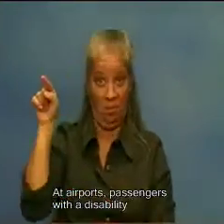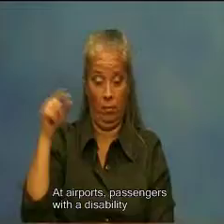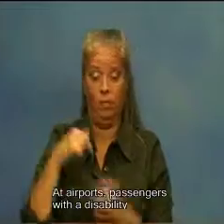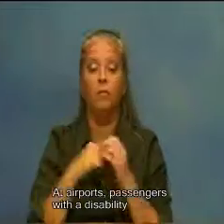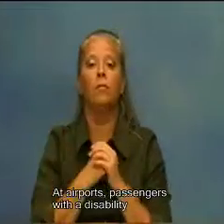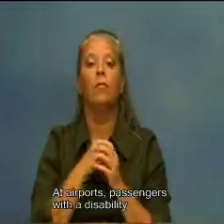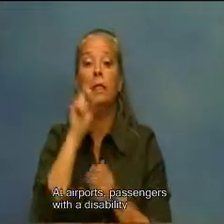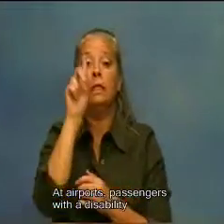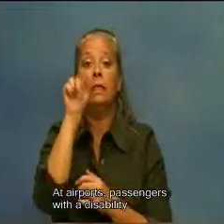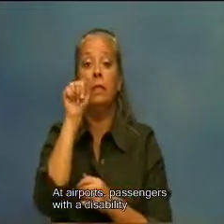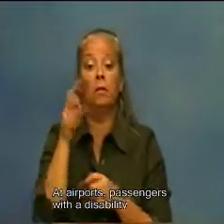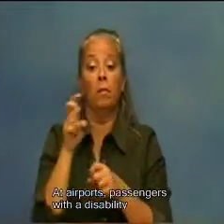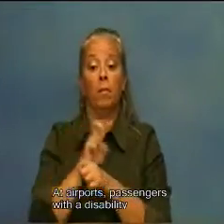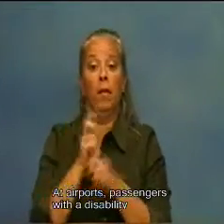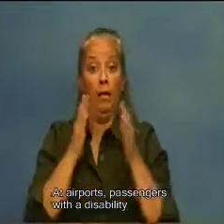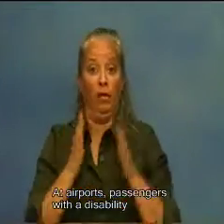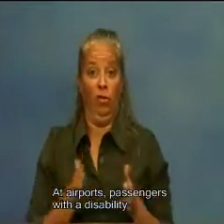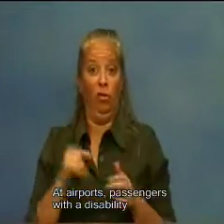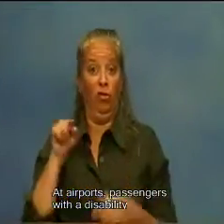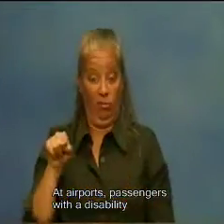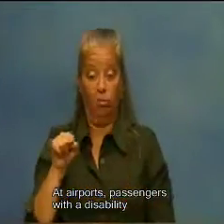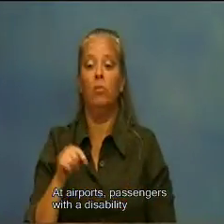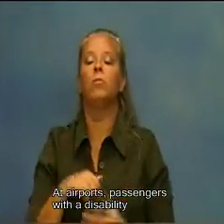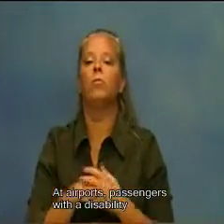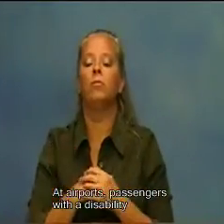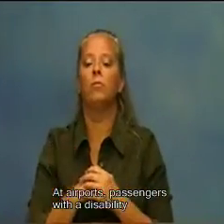At airports, passengers with a disability